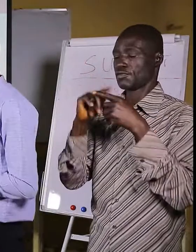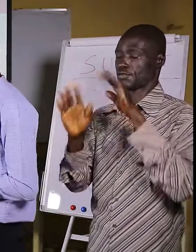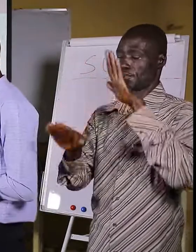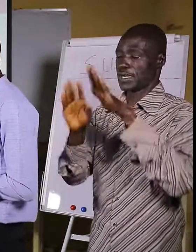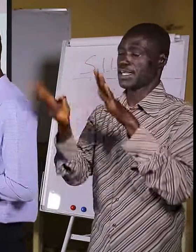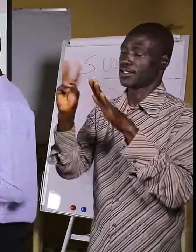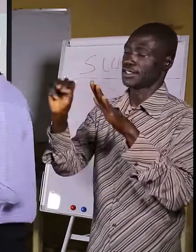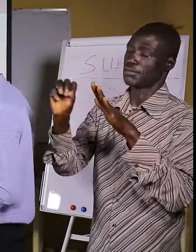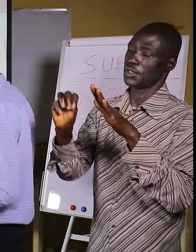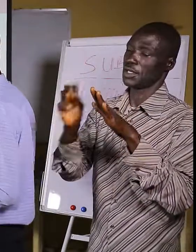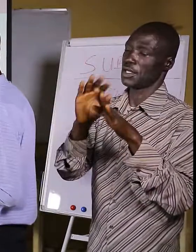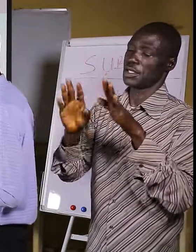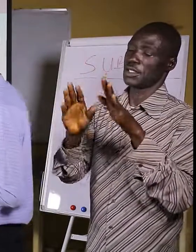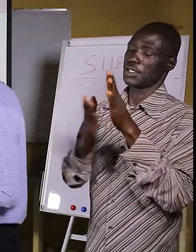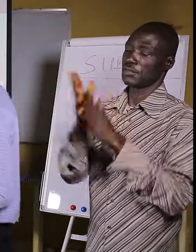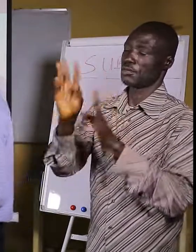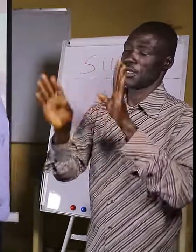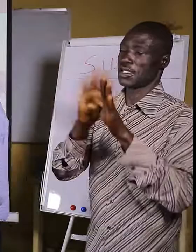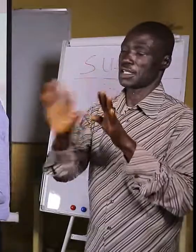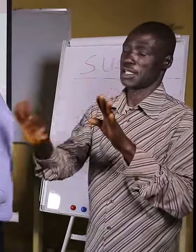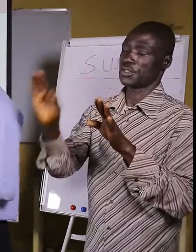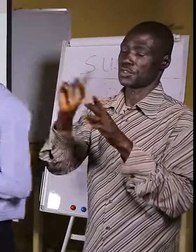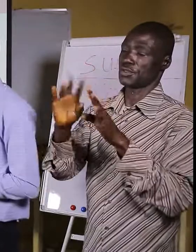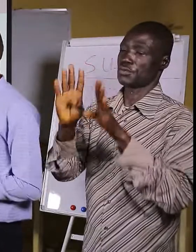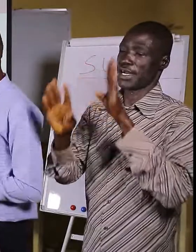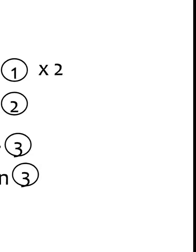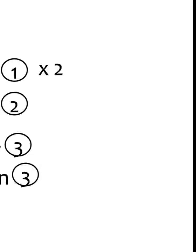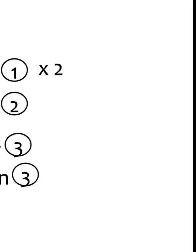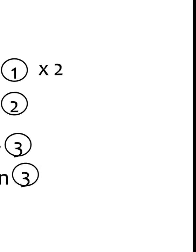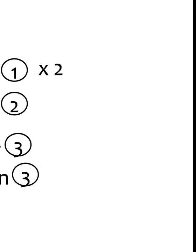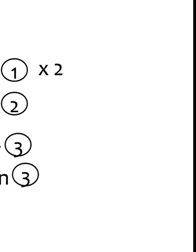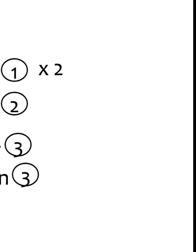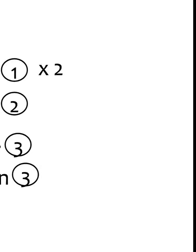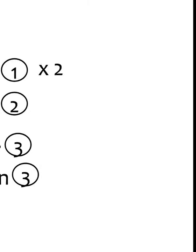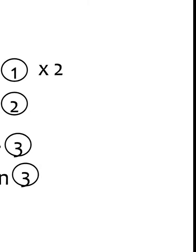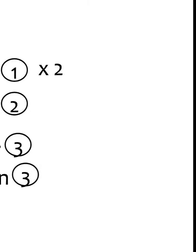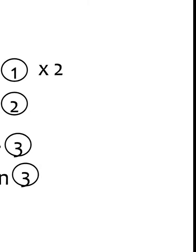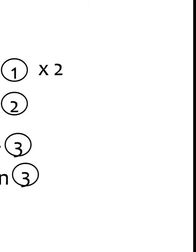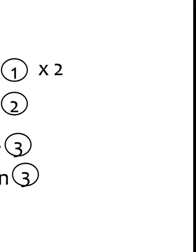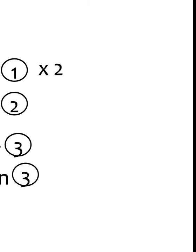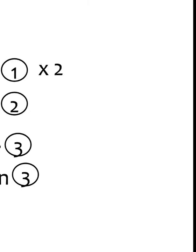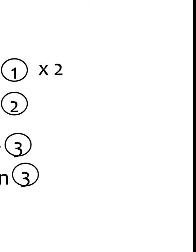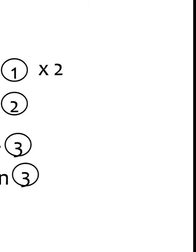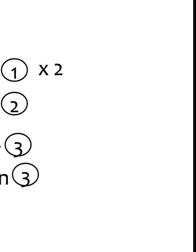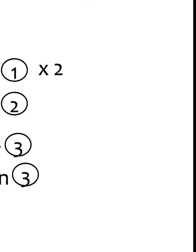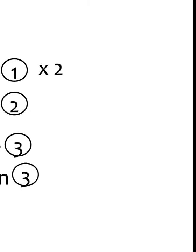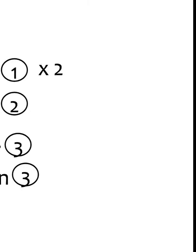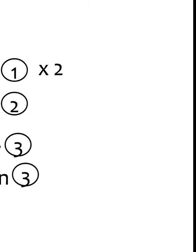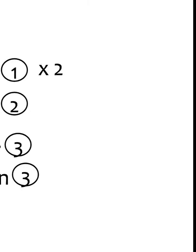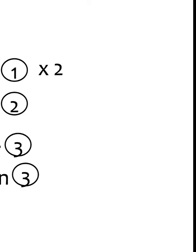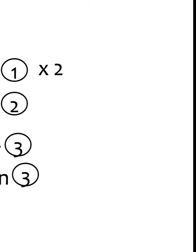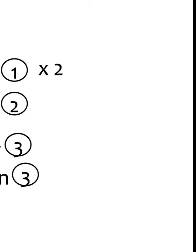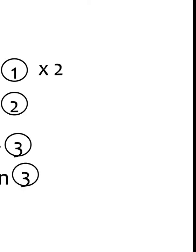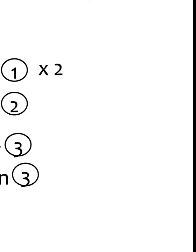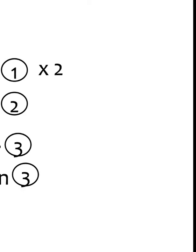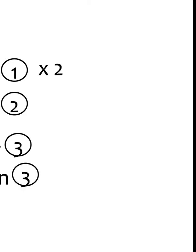balance it. And by balancing, I chose to balance x. Now, the coefficient of x in equation 1